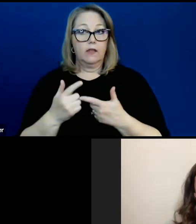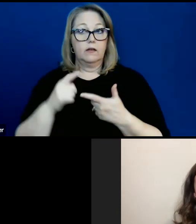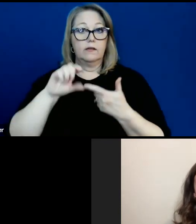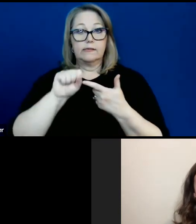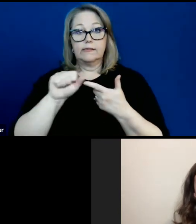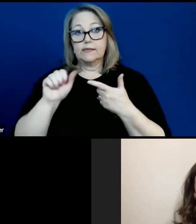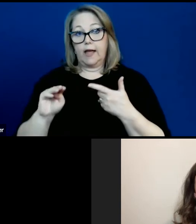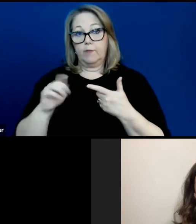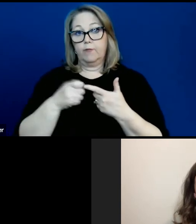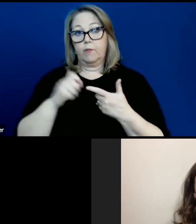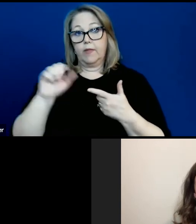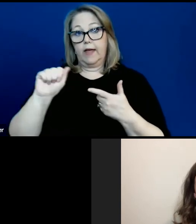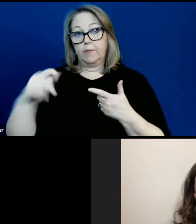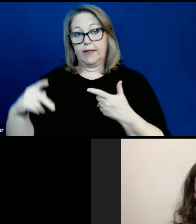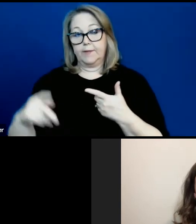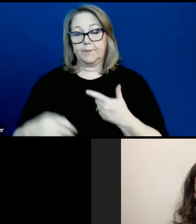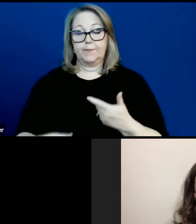from the AP.